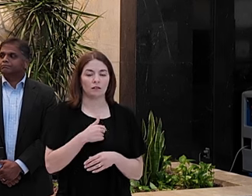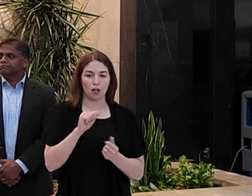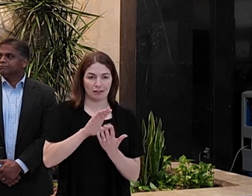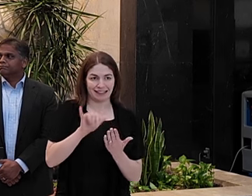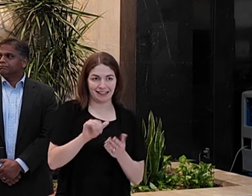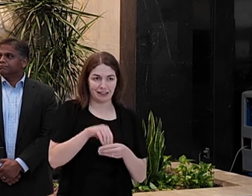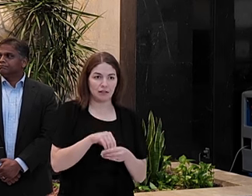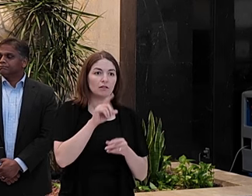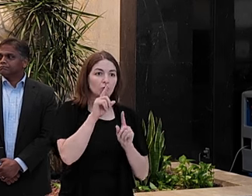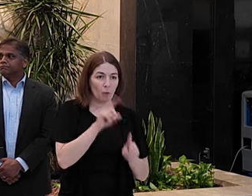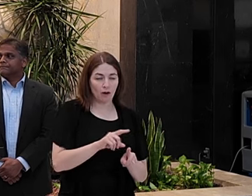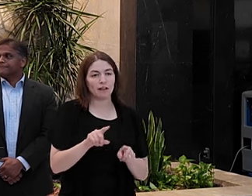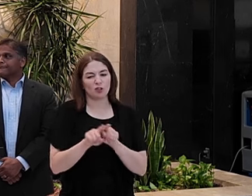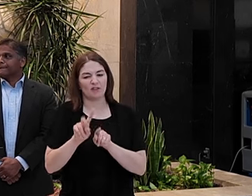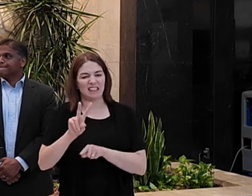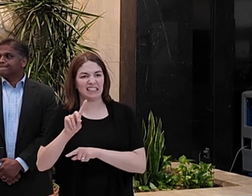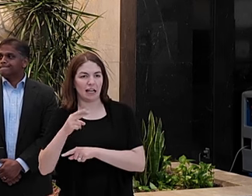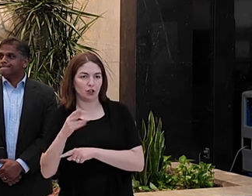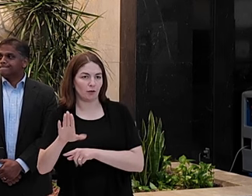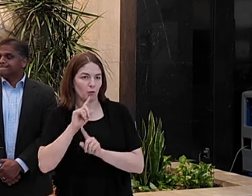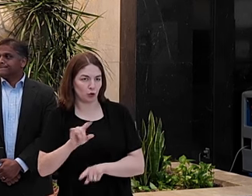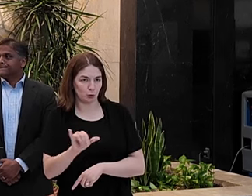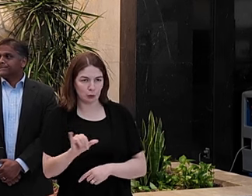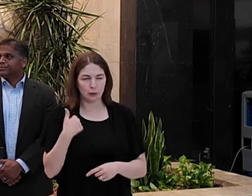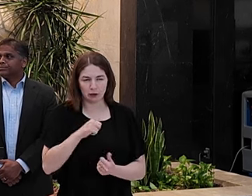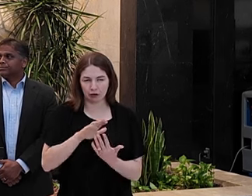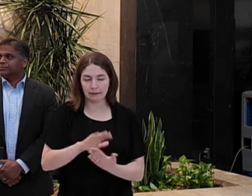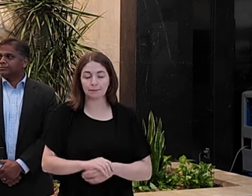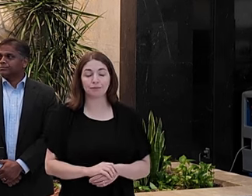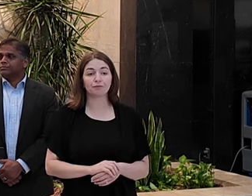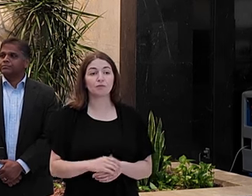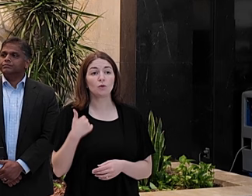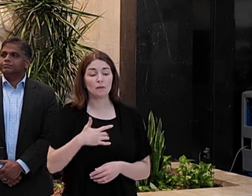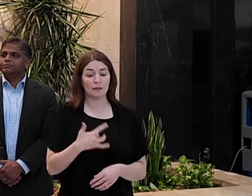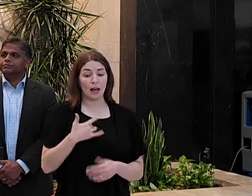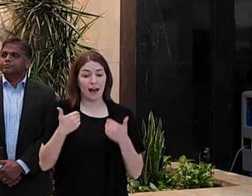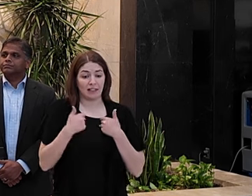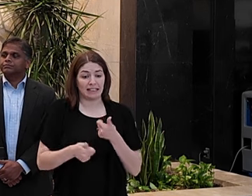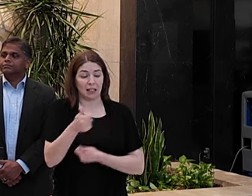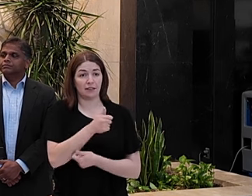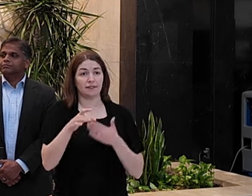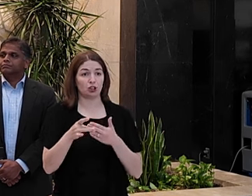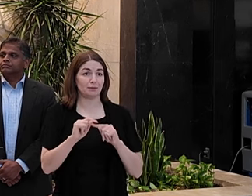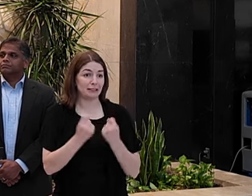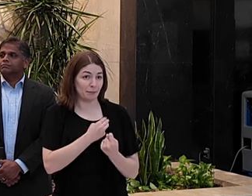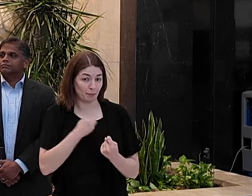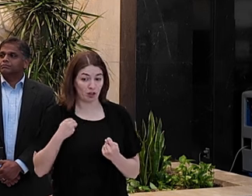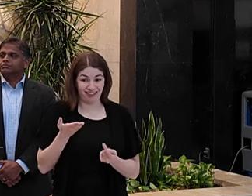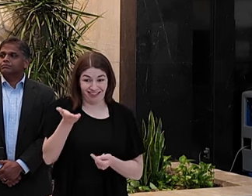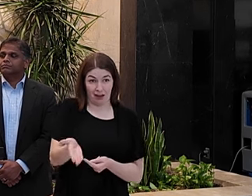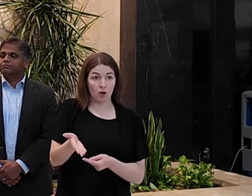VDH's subsequent report as well. We feel that instituting a executive leadership team member on site and having that